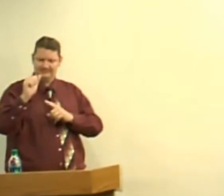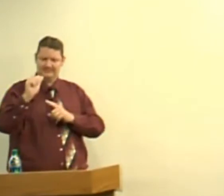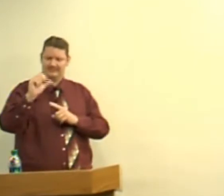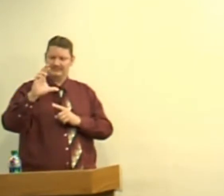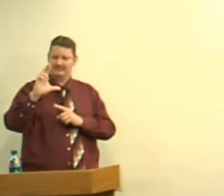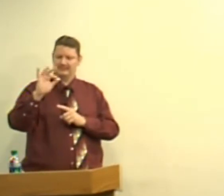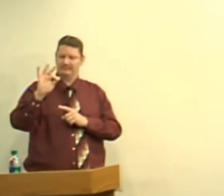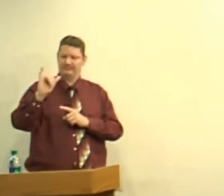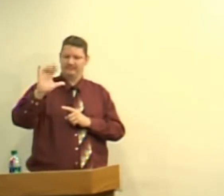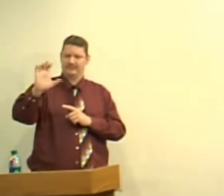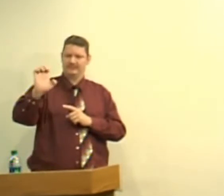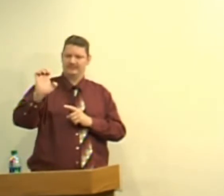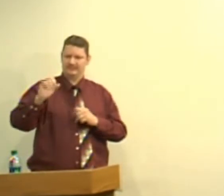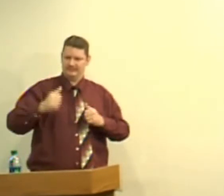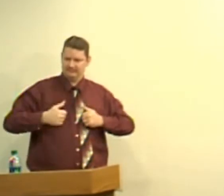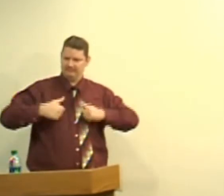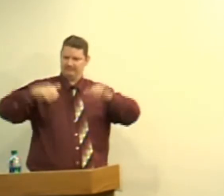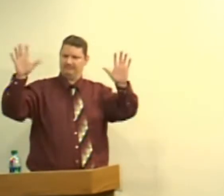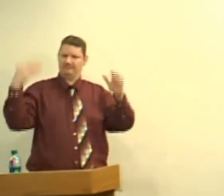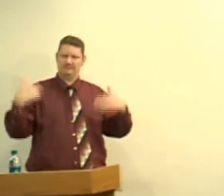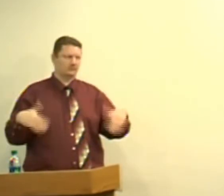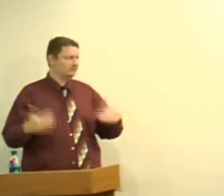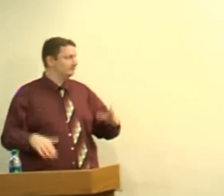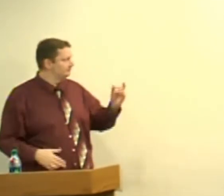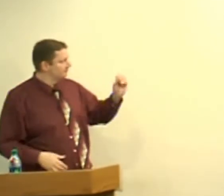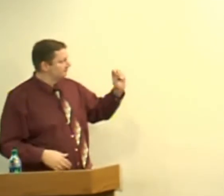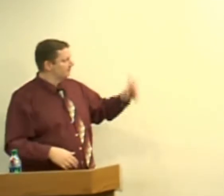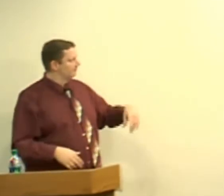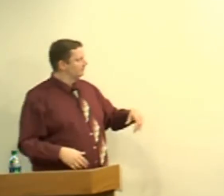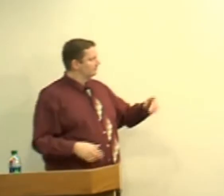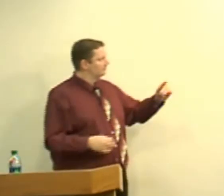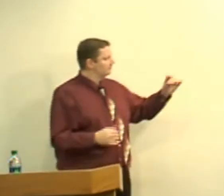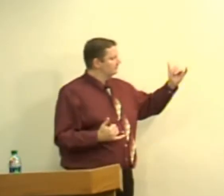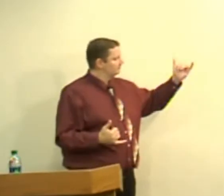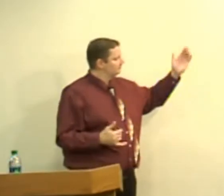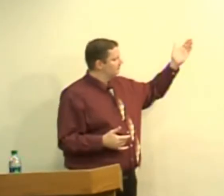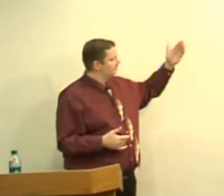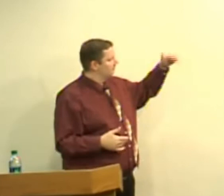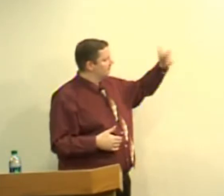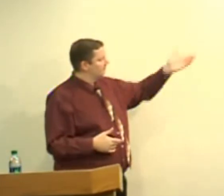that Christ gave up his own life. Sacrifice was what he did.